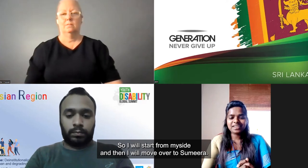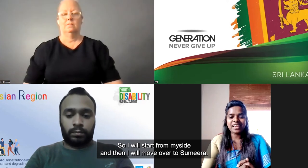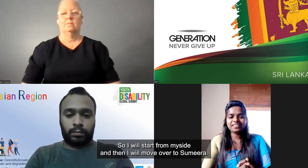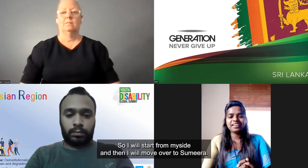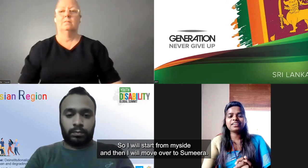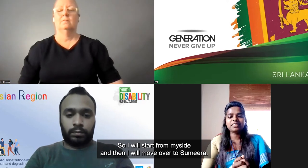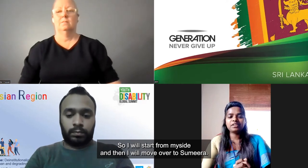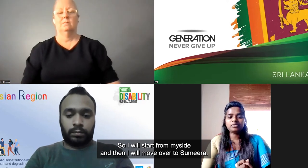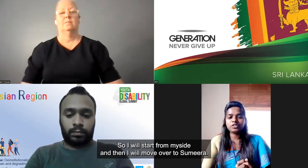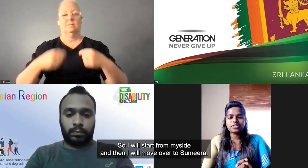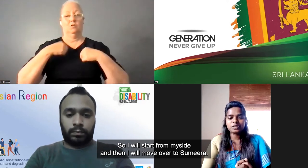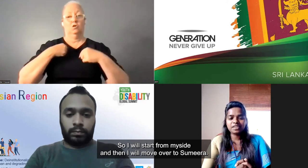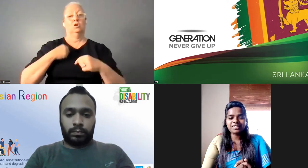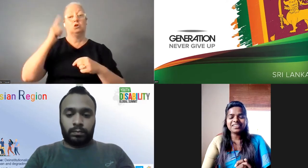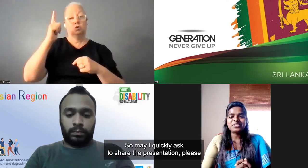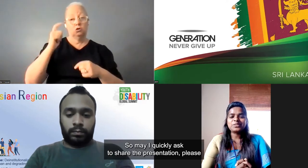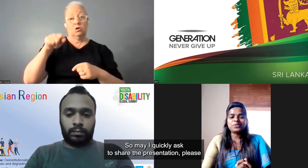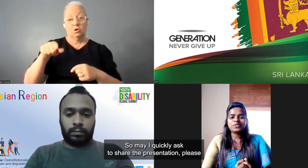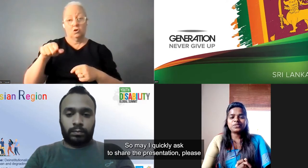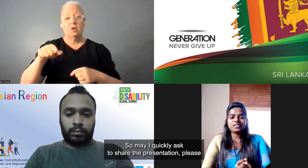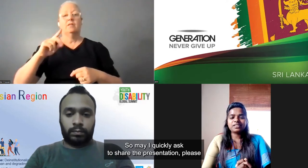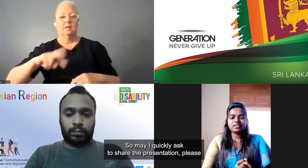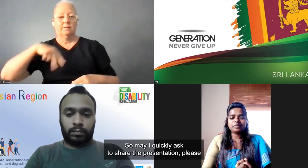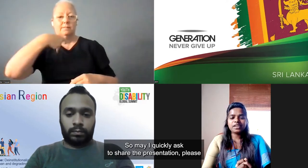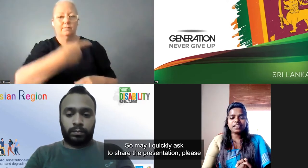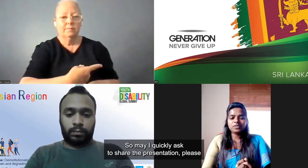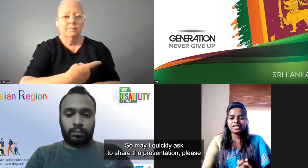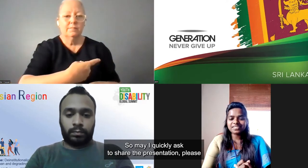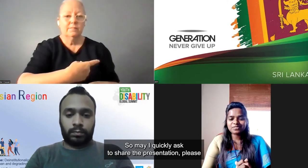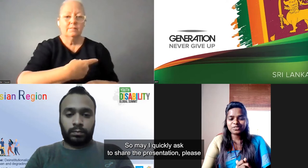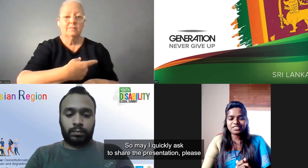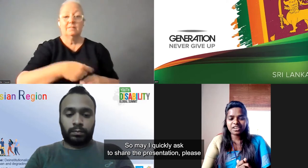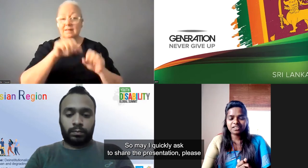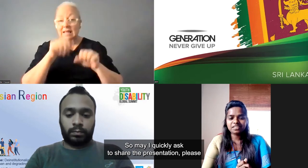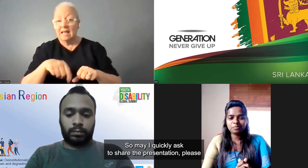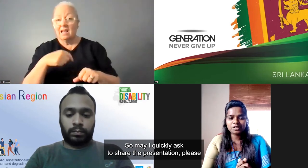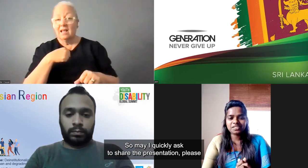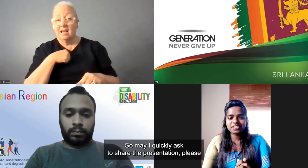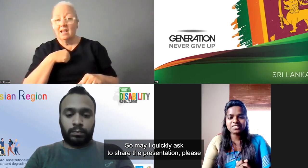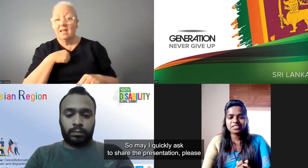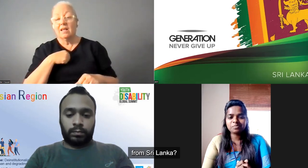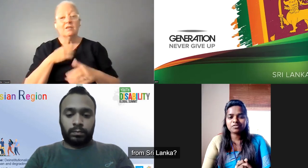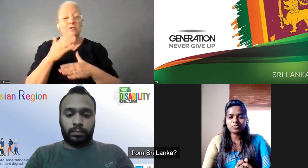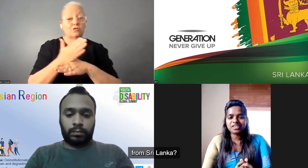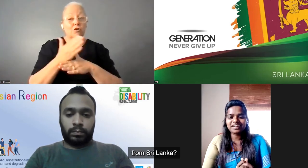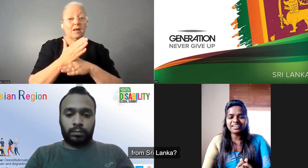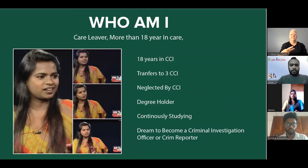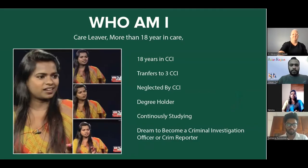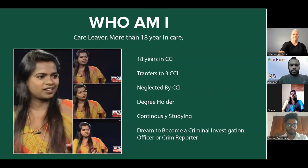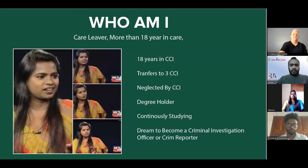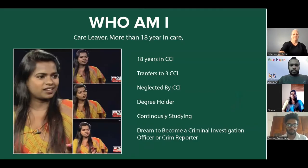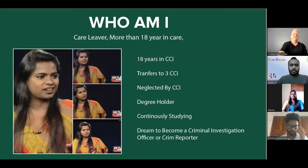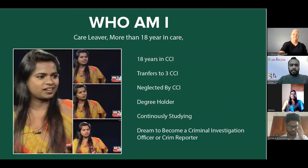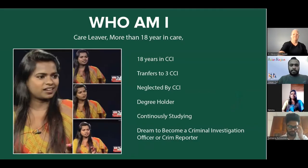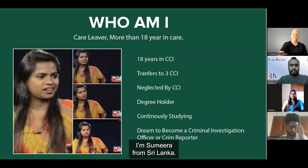side, and then I will move into the Sumira. So may I quickly ask for the sharing the presentation, please, from Sri Lanka?